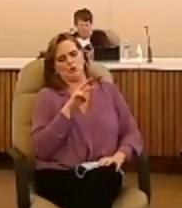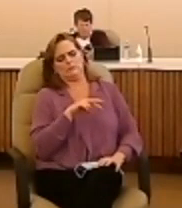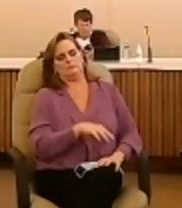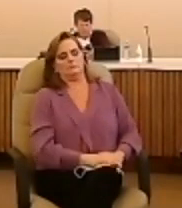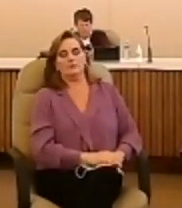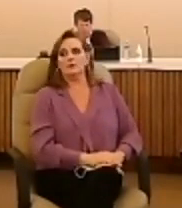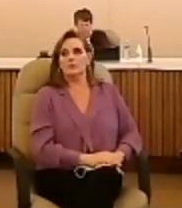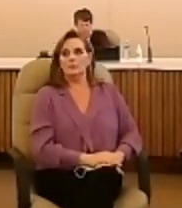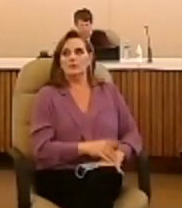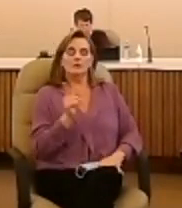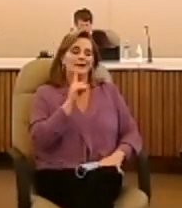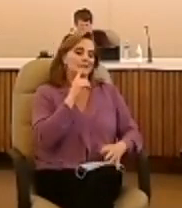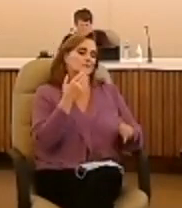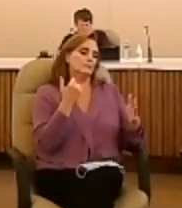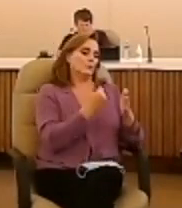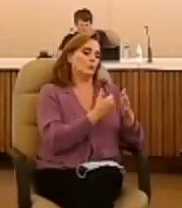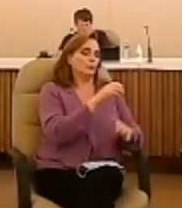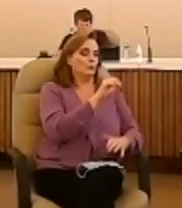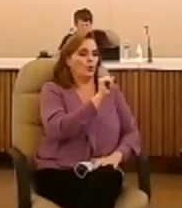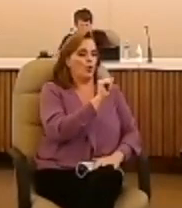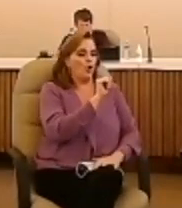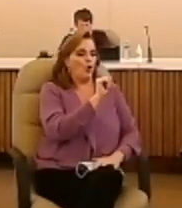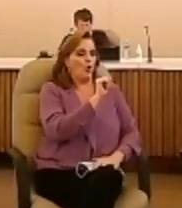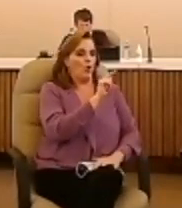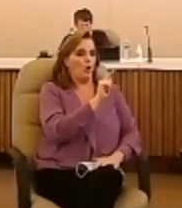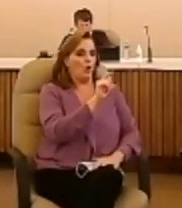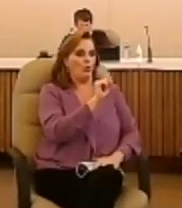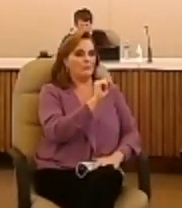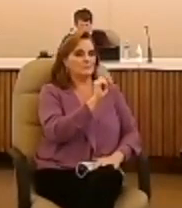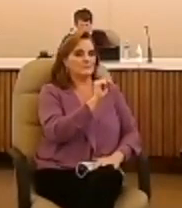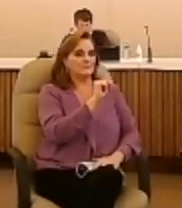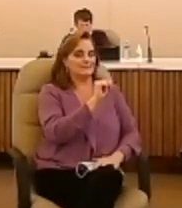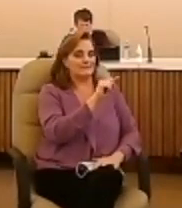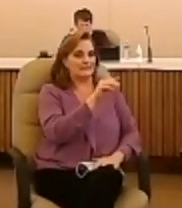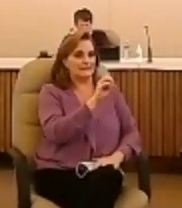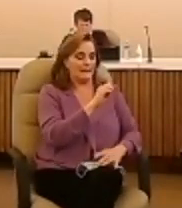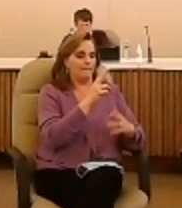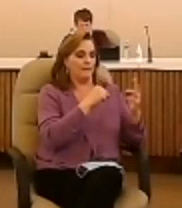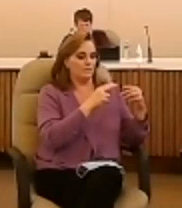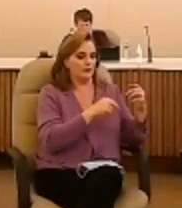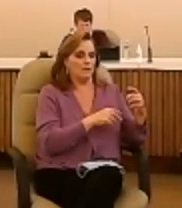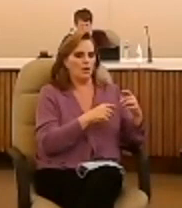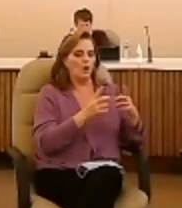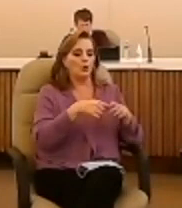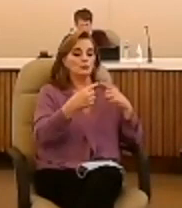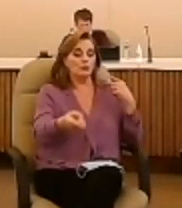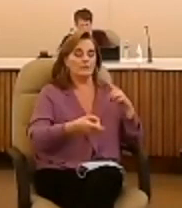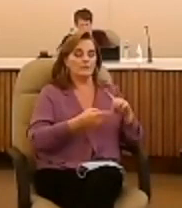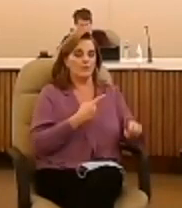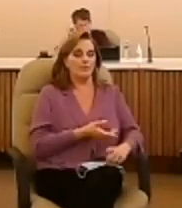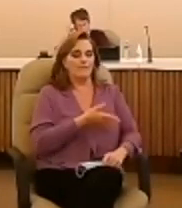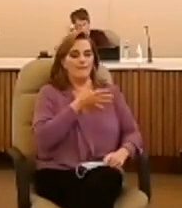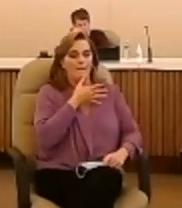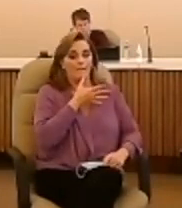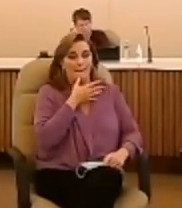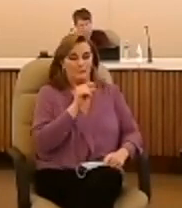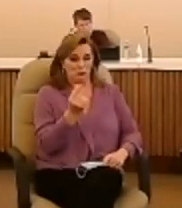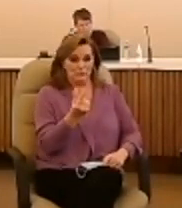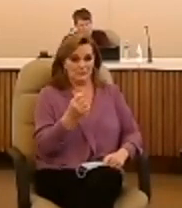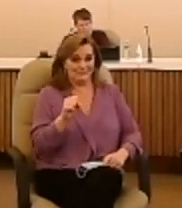It's right next to Allstate. Yep. Right across from Mama G's. Correct.